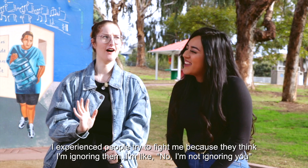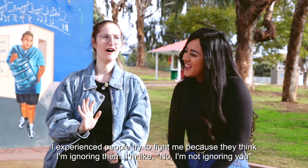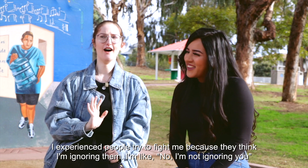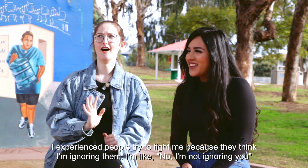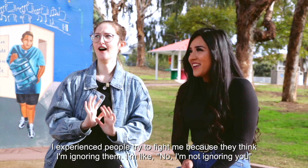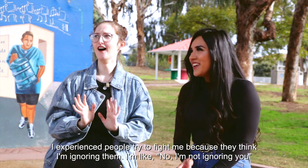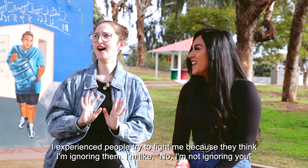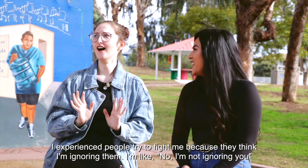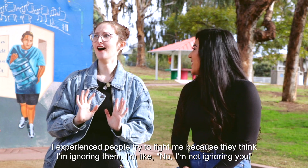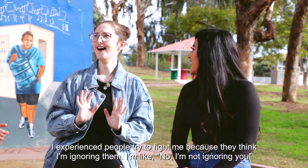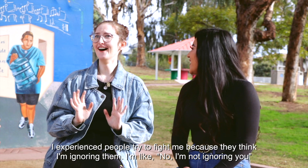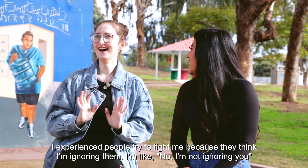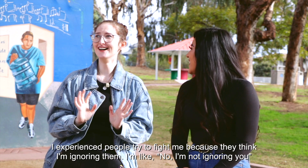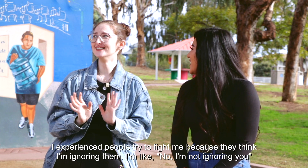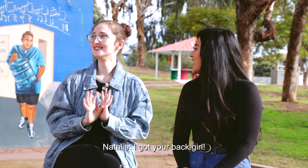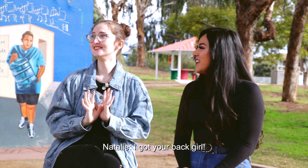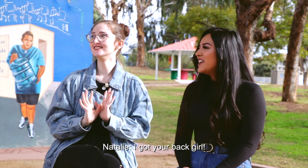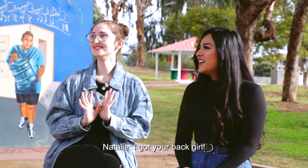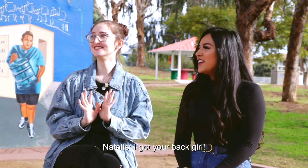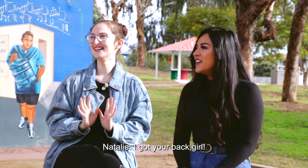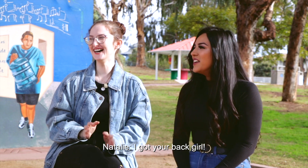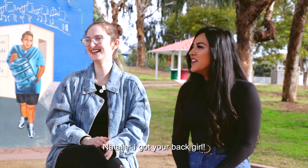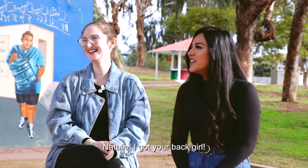like, no, I'm not ignoring you.